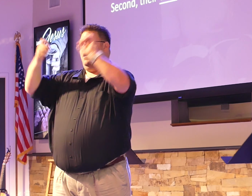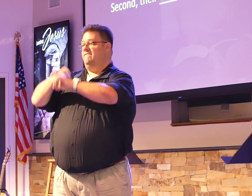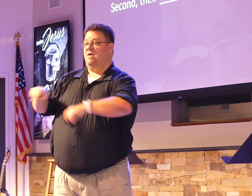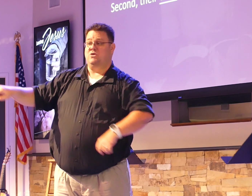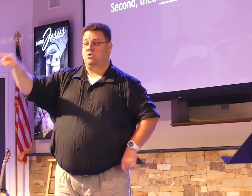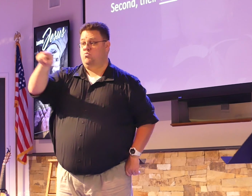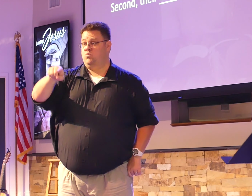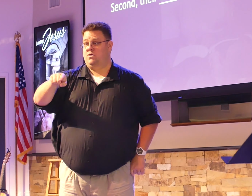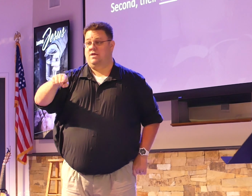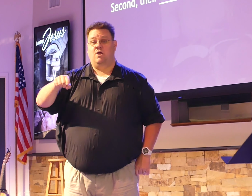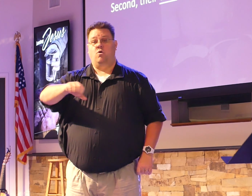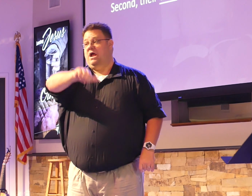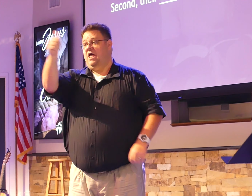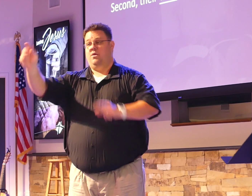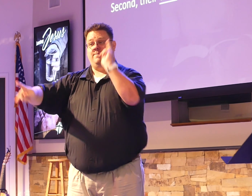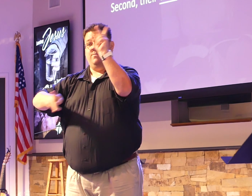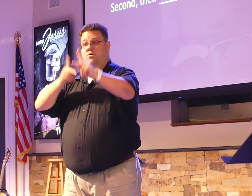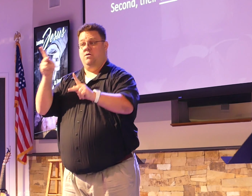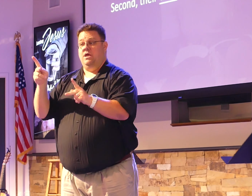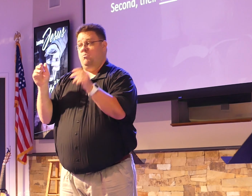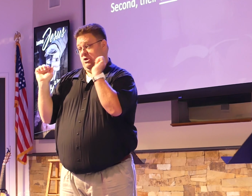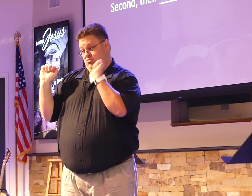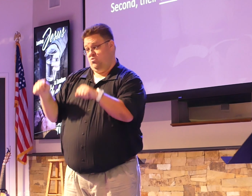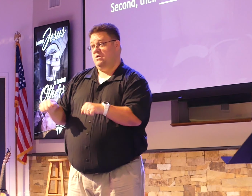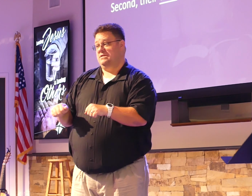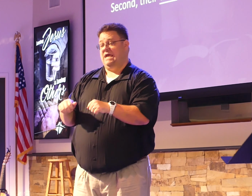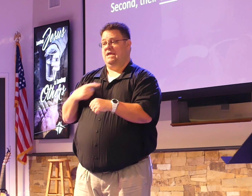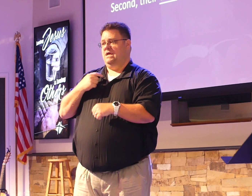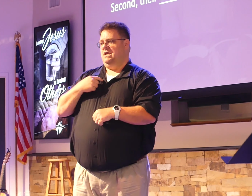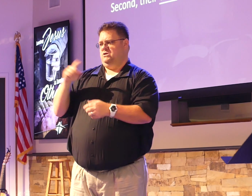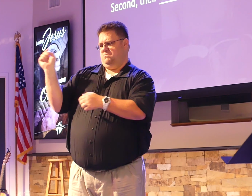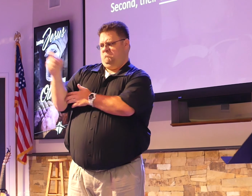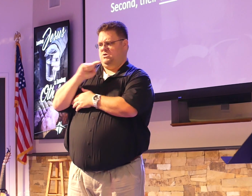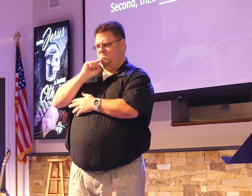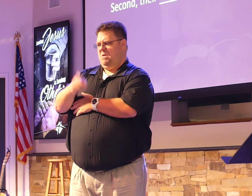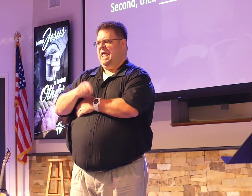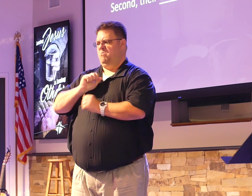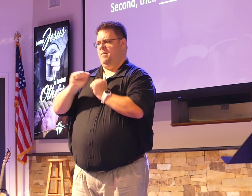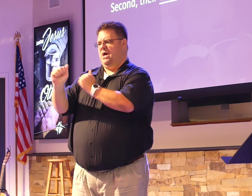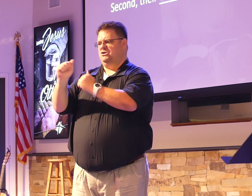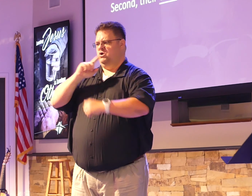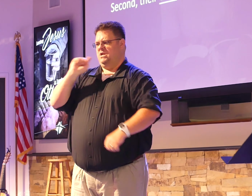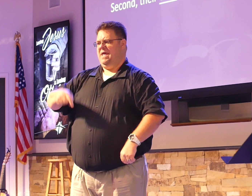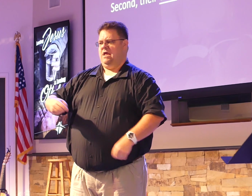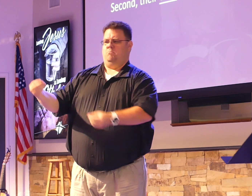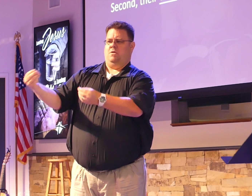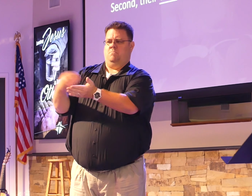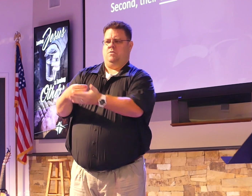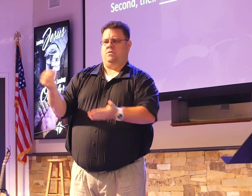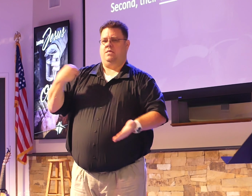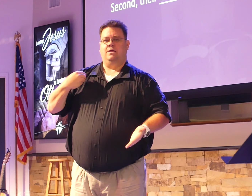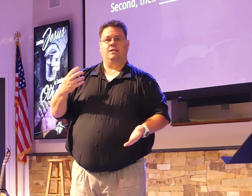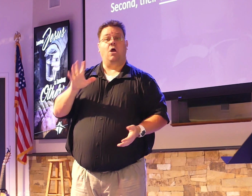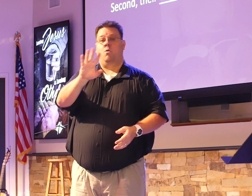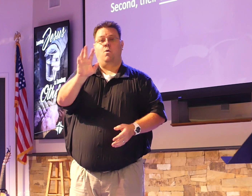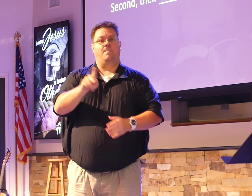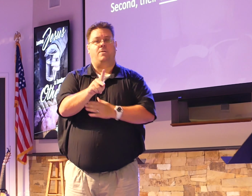from others, even though we might have made demands as the apostles of Christ. You know what Paul was? Paul was a giver, not a taker.